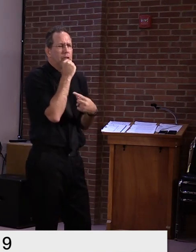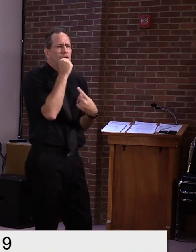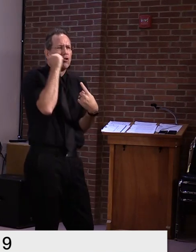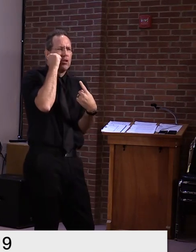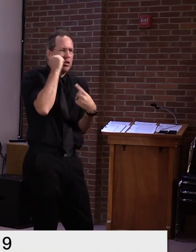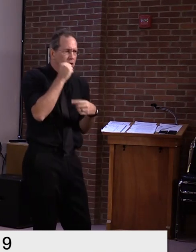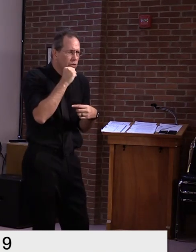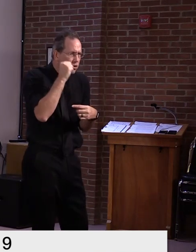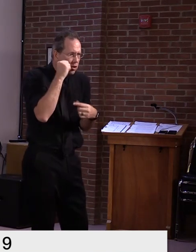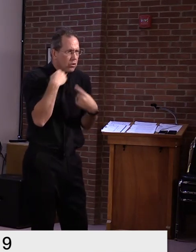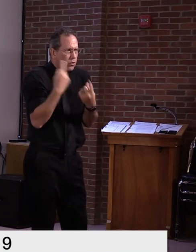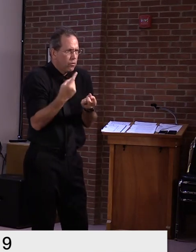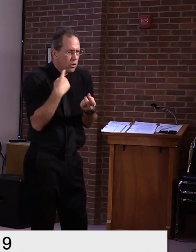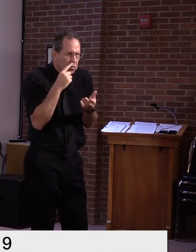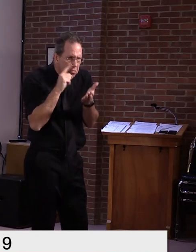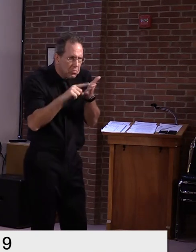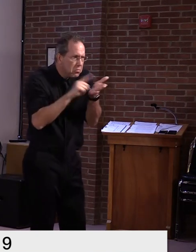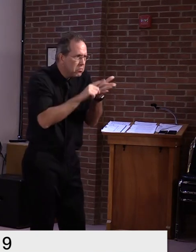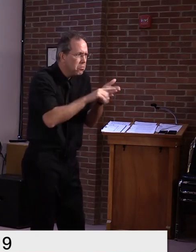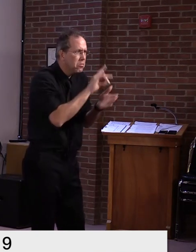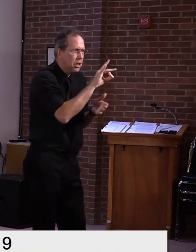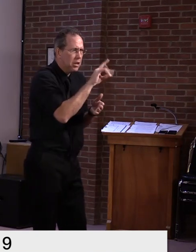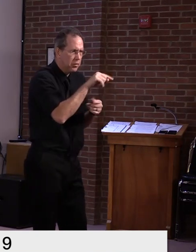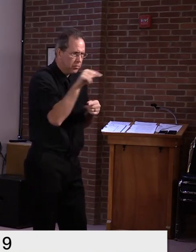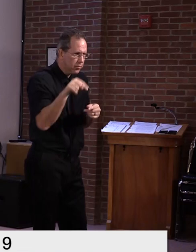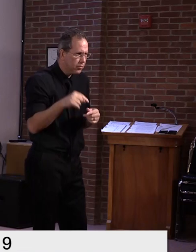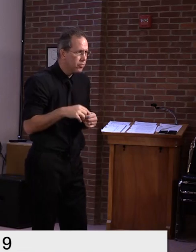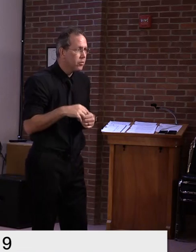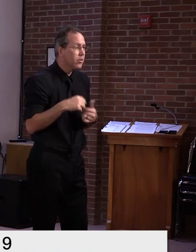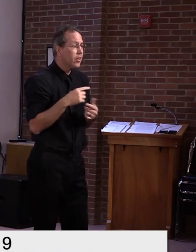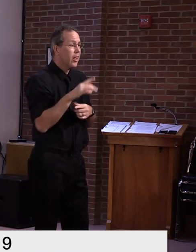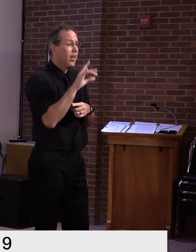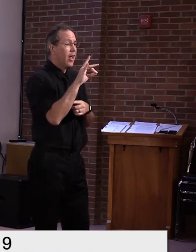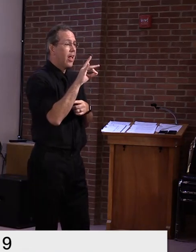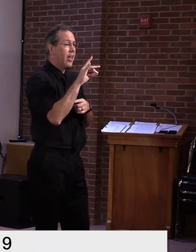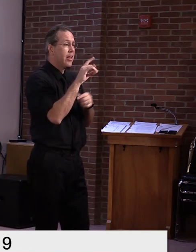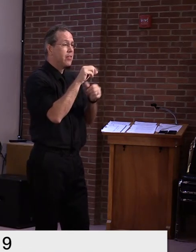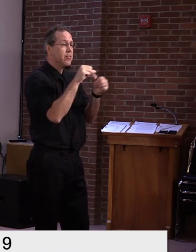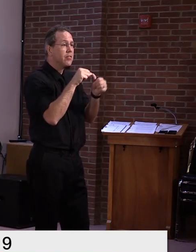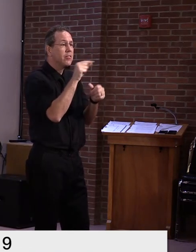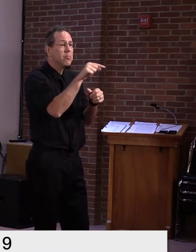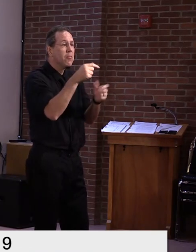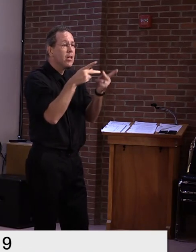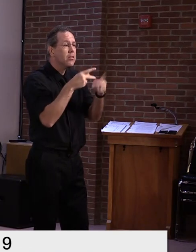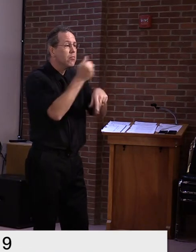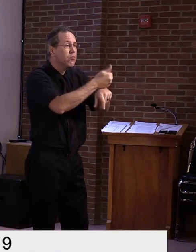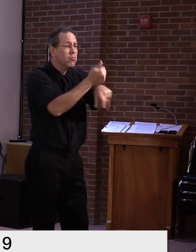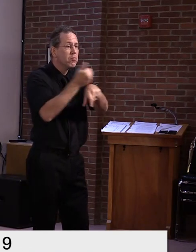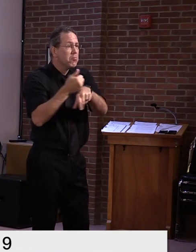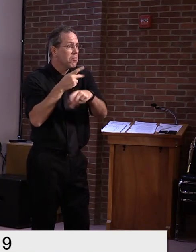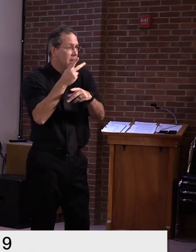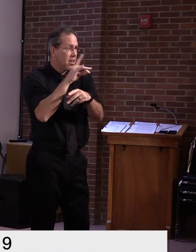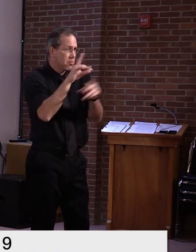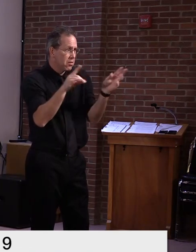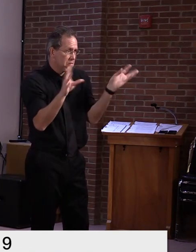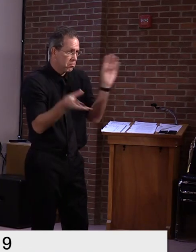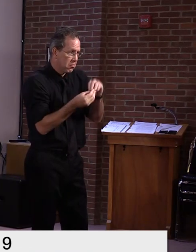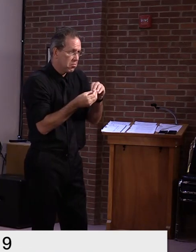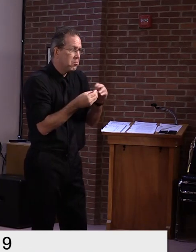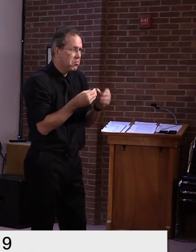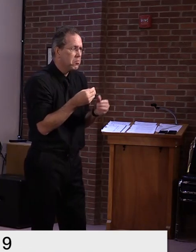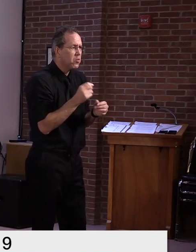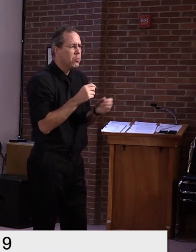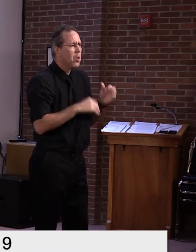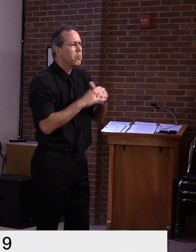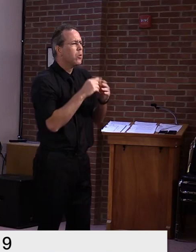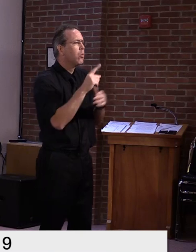these, when you combine these hub sites, they could provide approximately 1,800 child